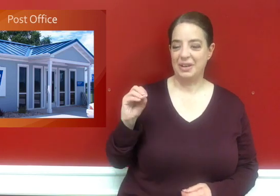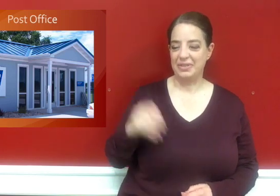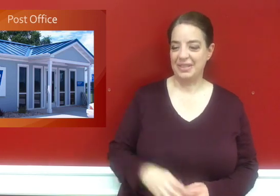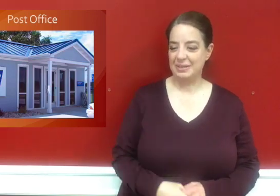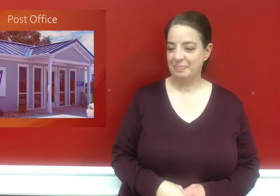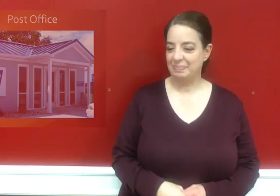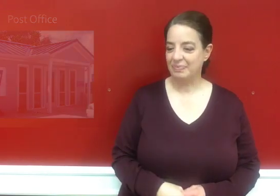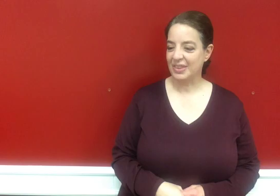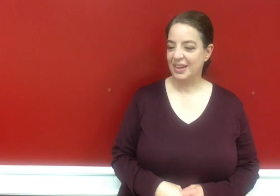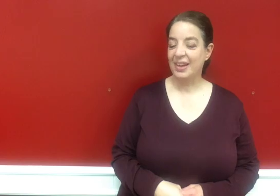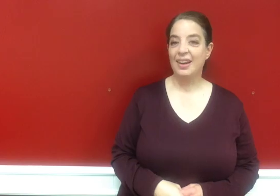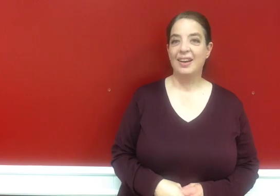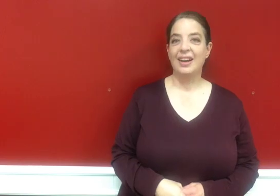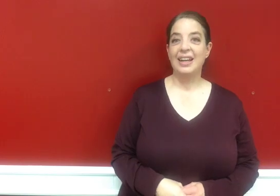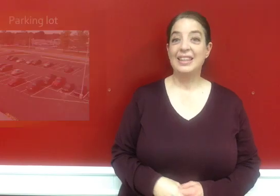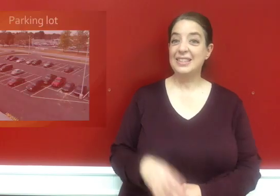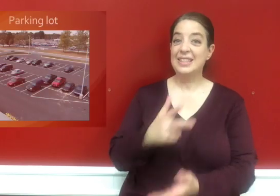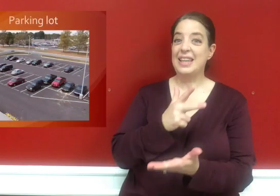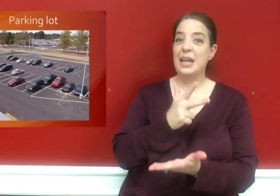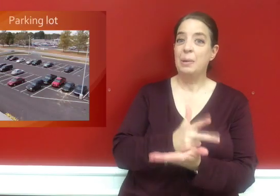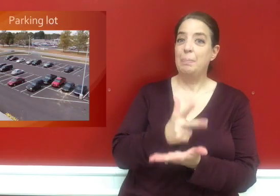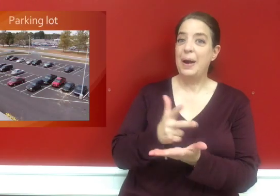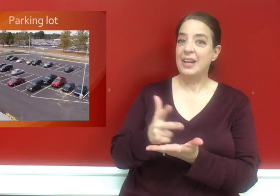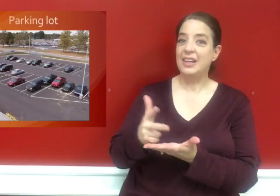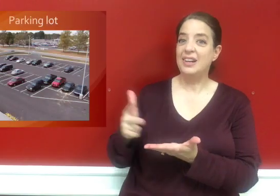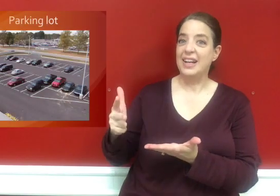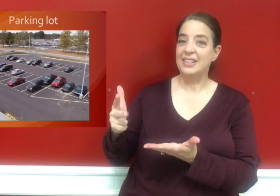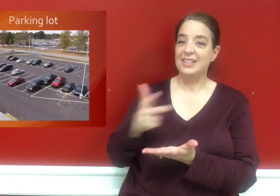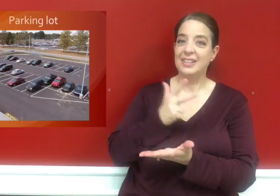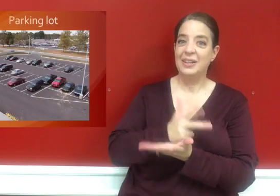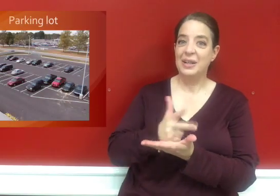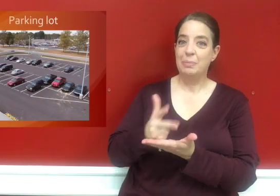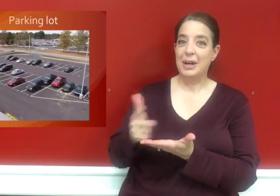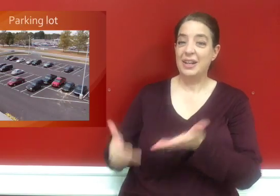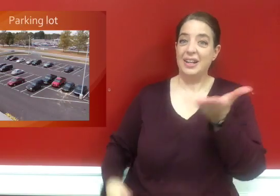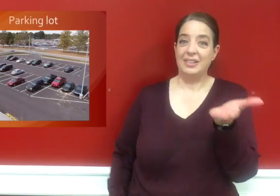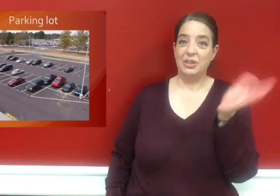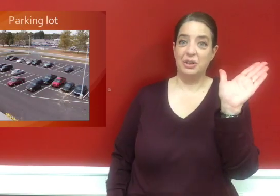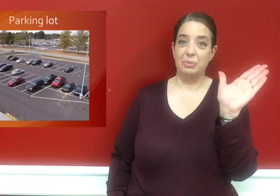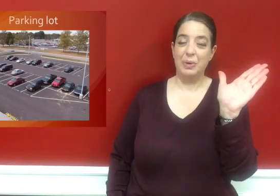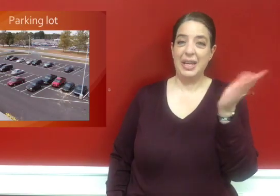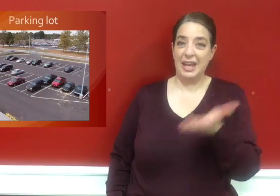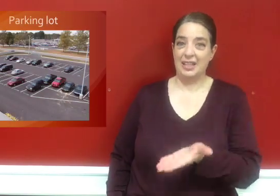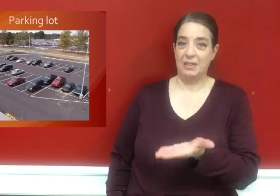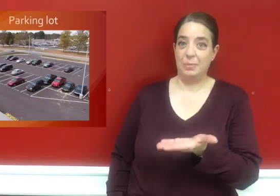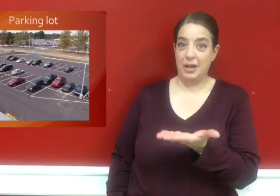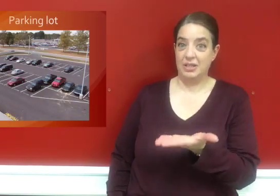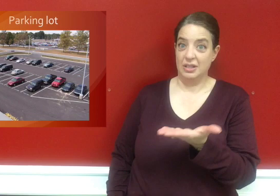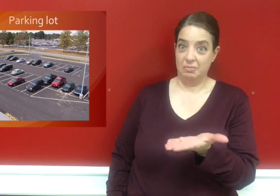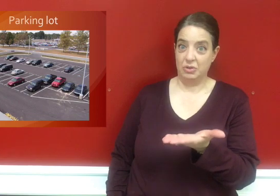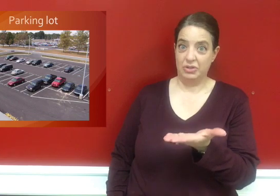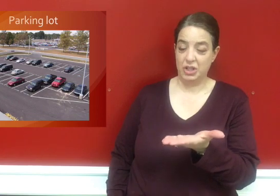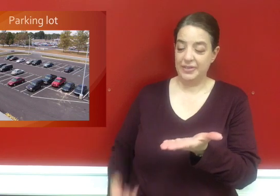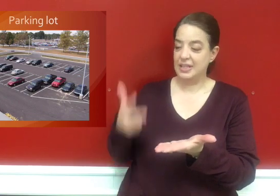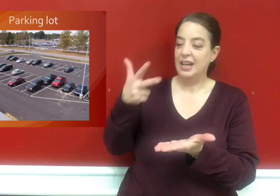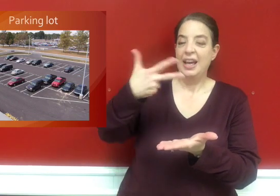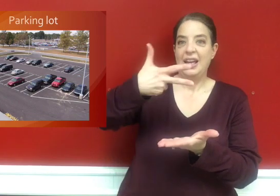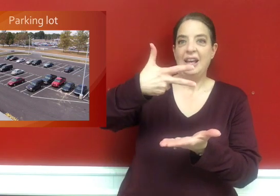office. This is a parking lot. Parking lot. So your weak hand is the surface, and